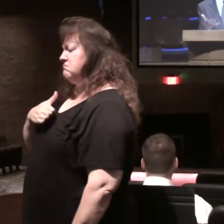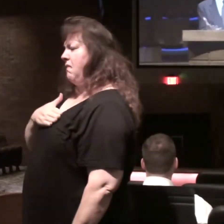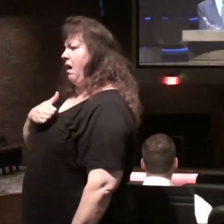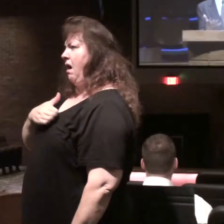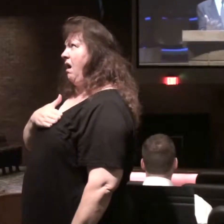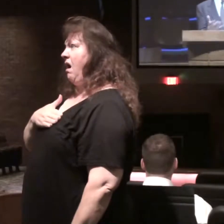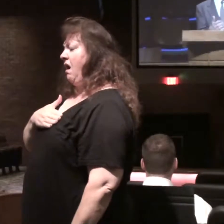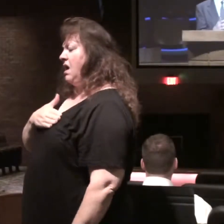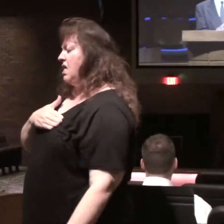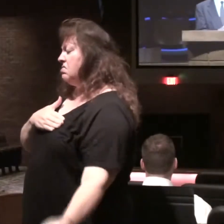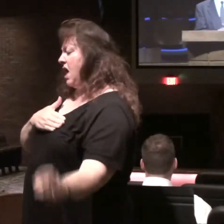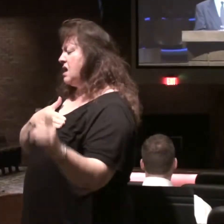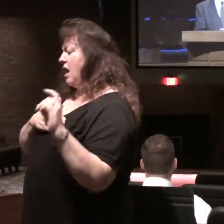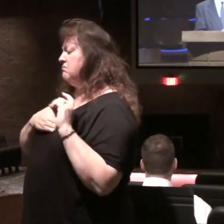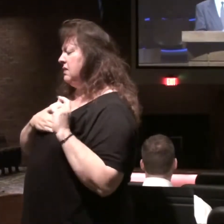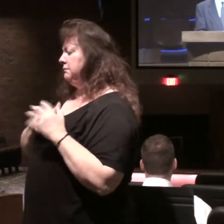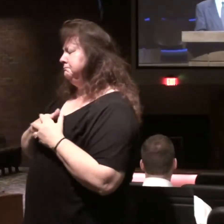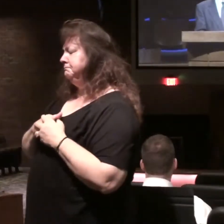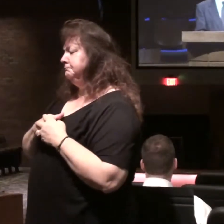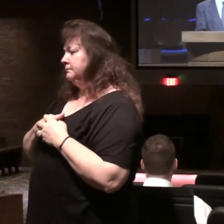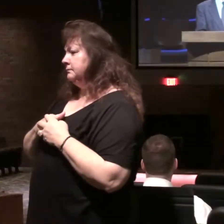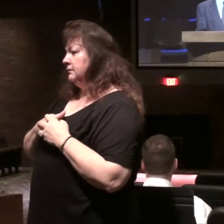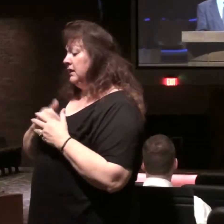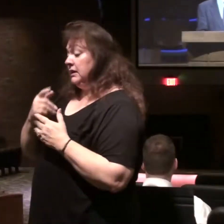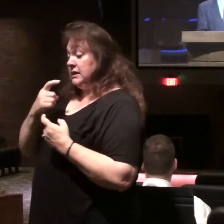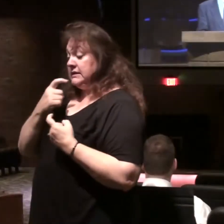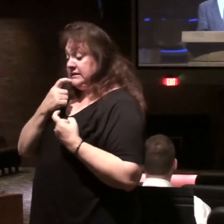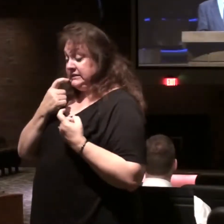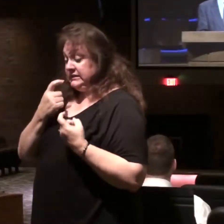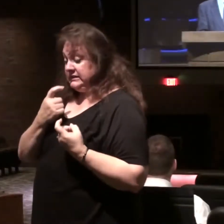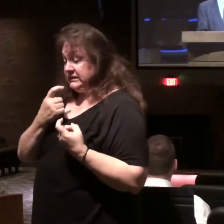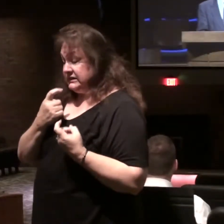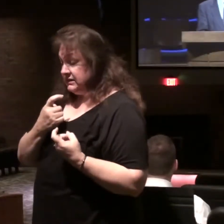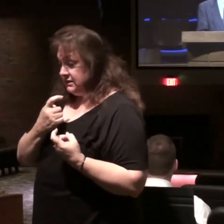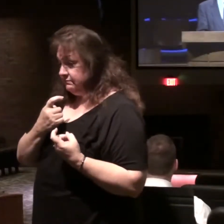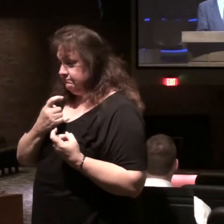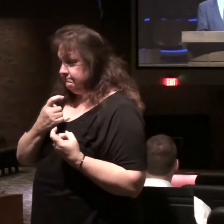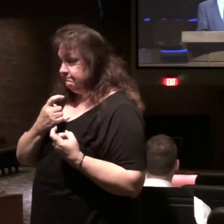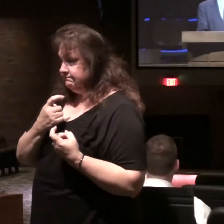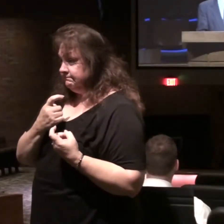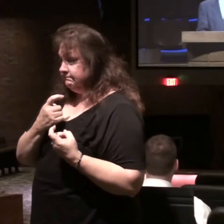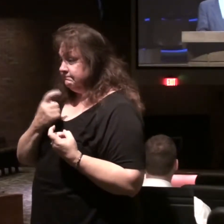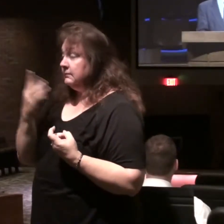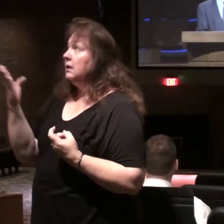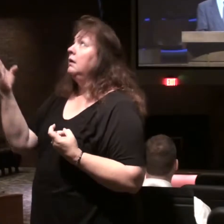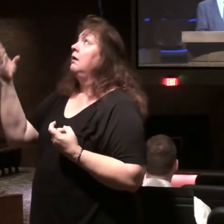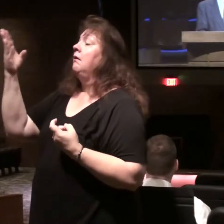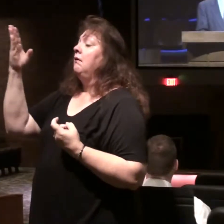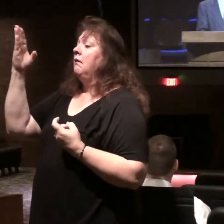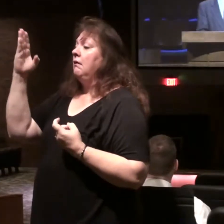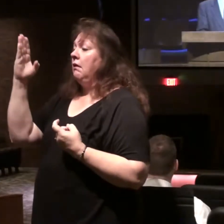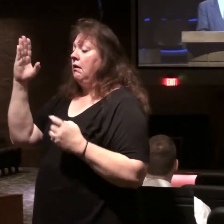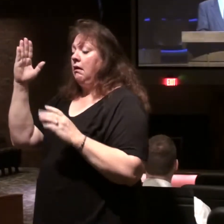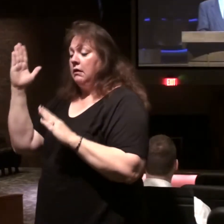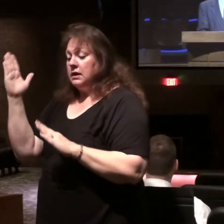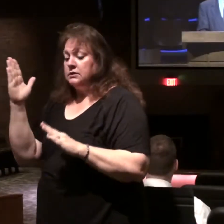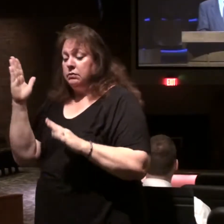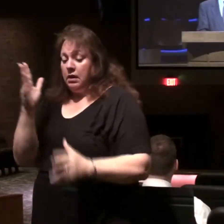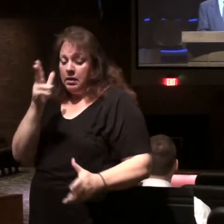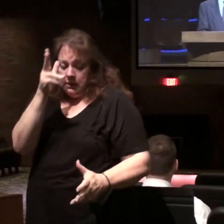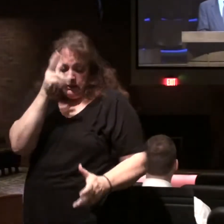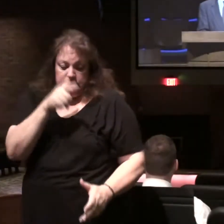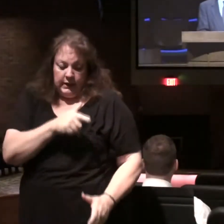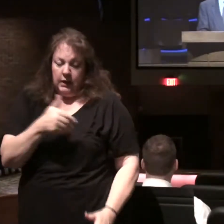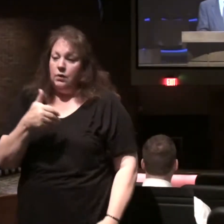have been given to me. Because of sin, God has planned that Satan